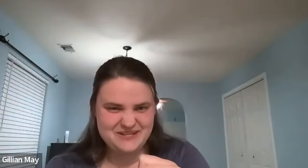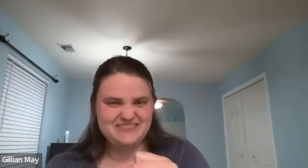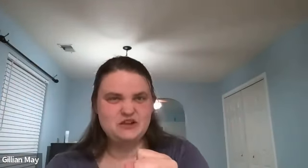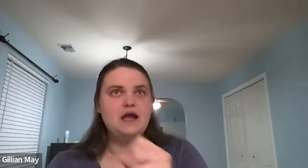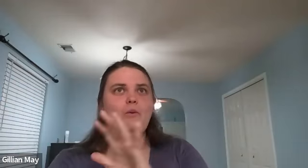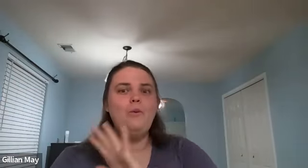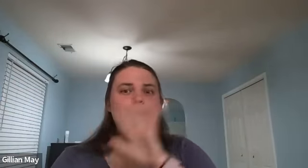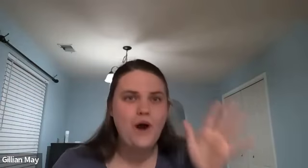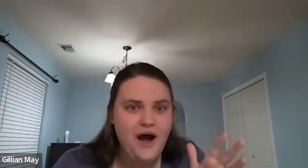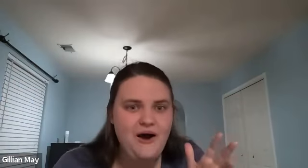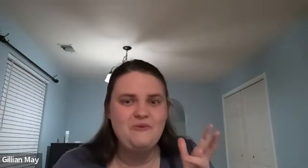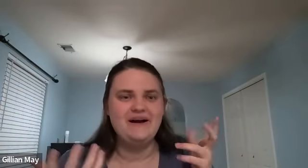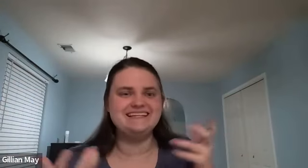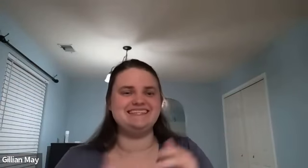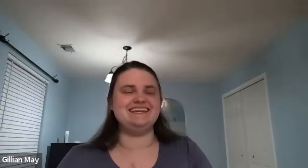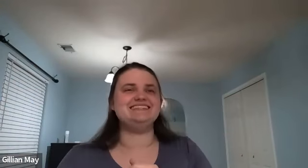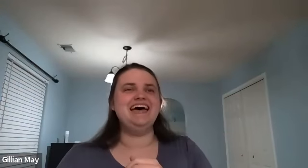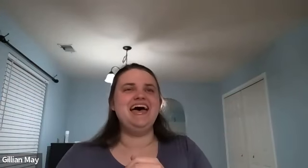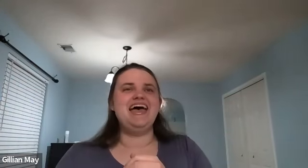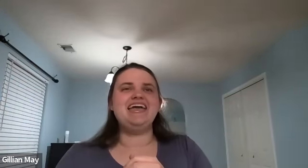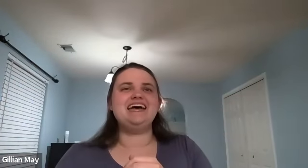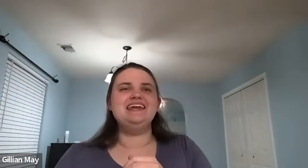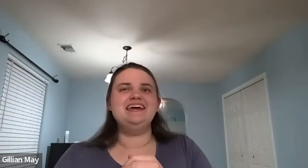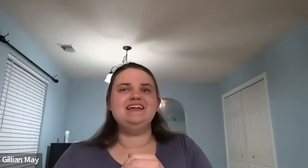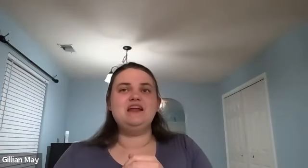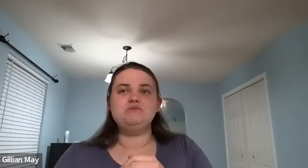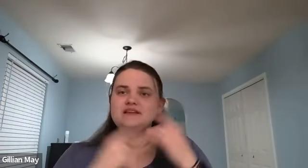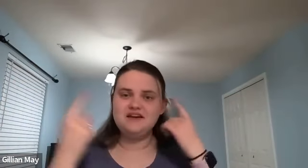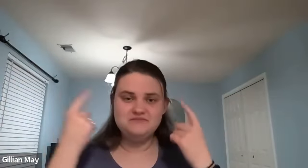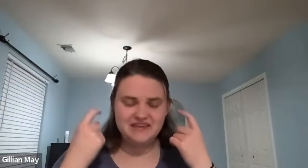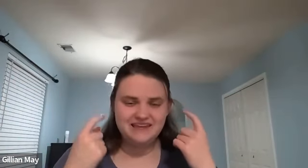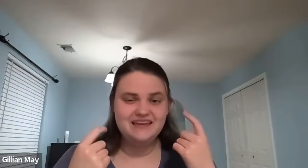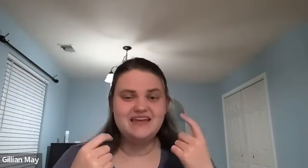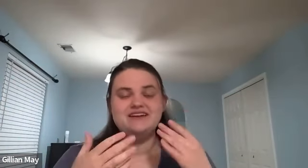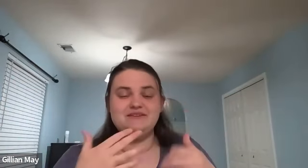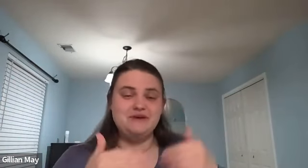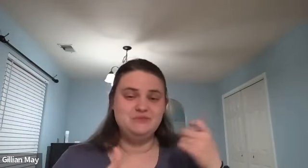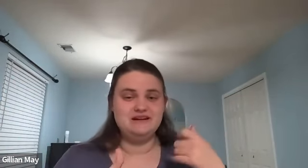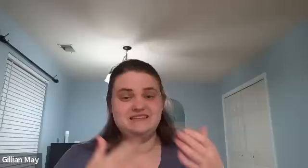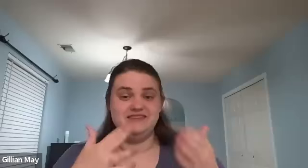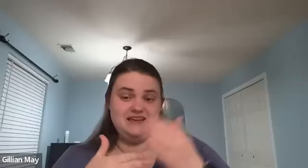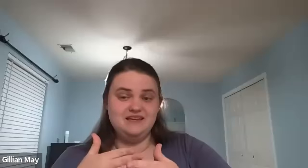it. They're like, whoa, what is this? And it really got them thinking. And like the best part is at the end,